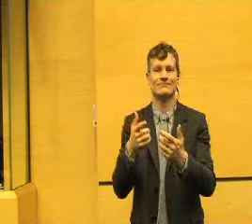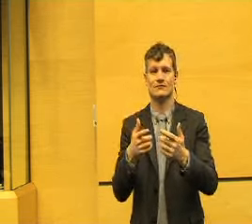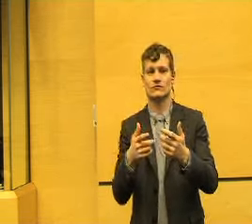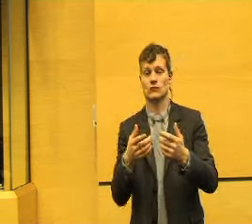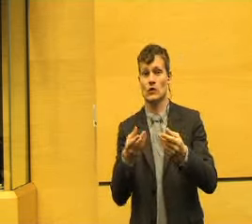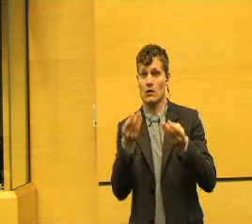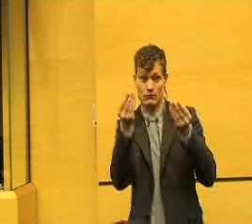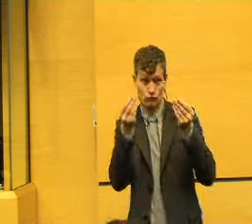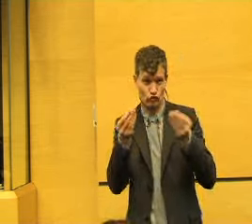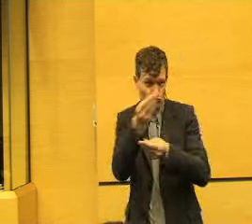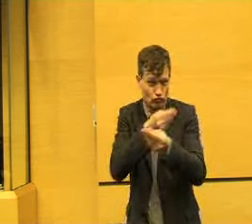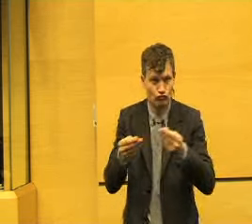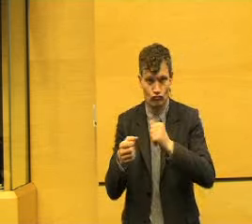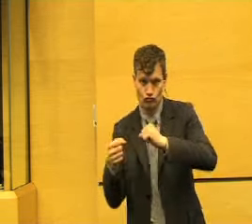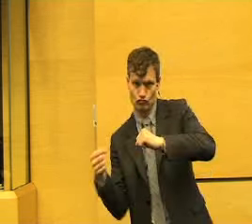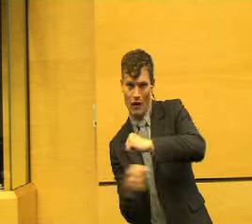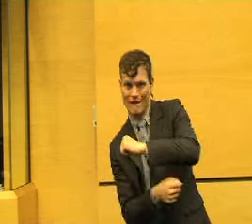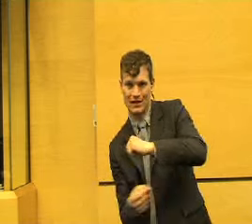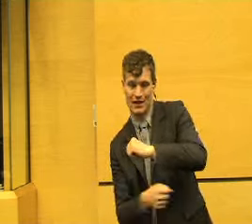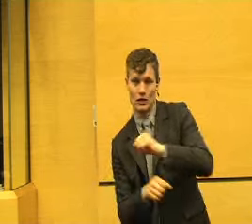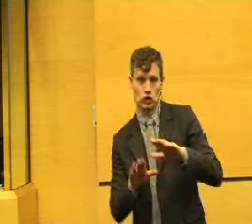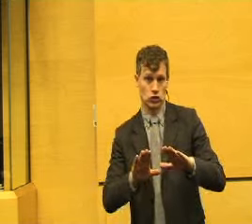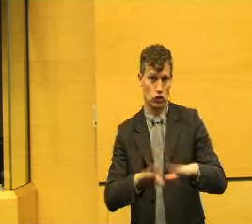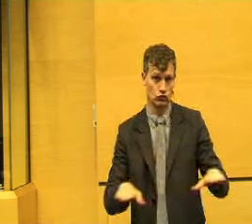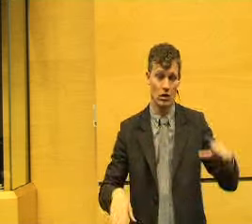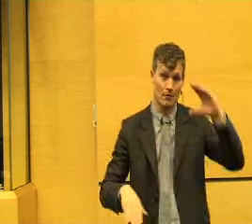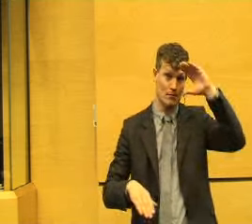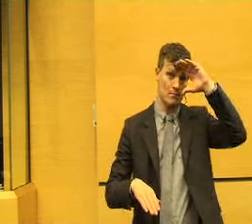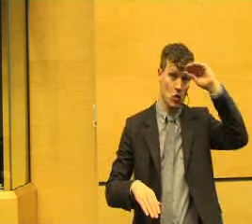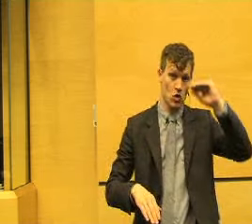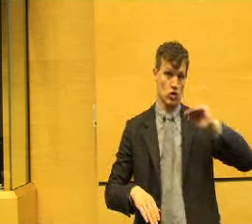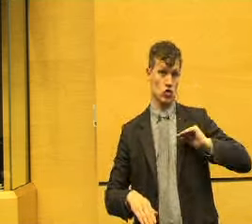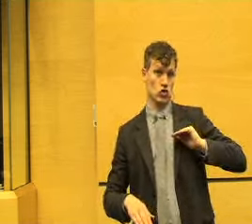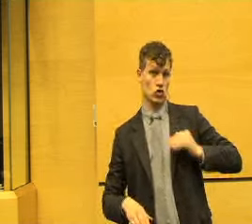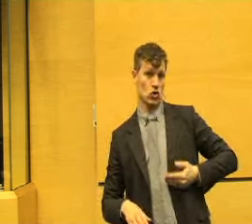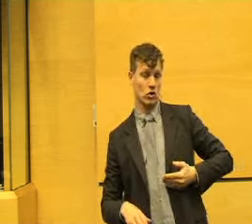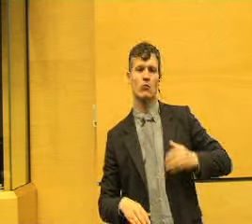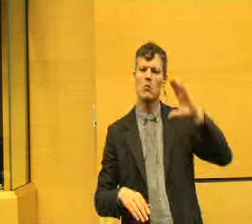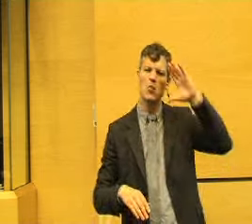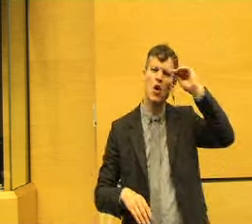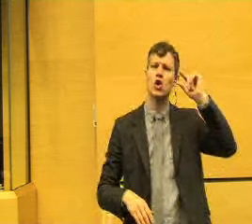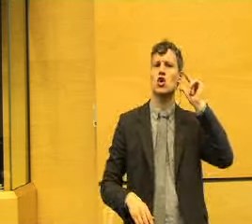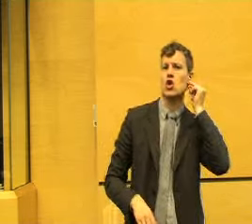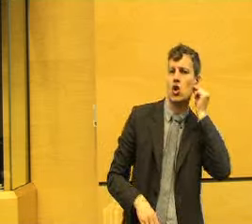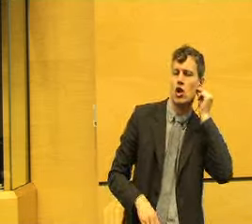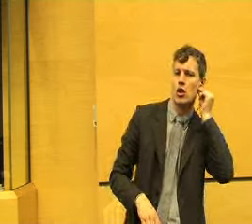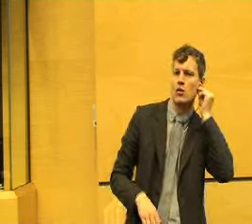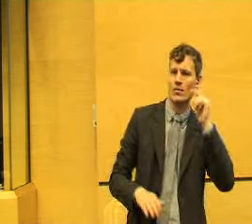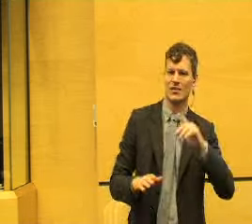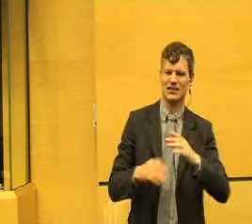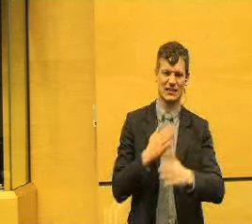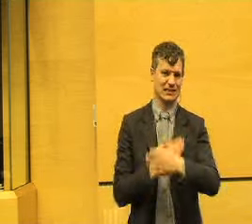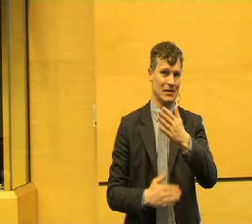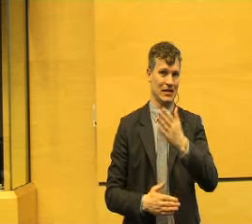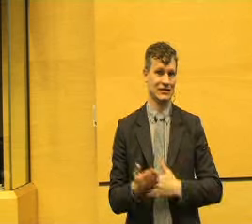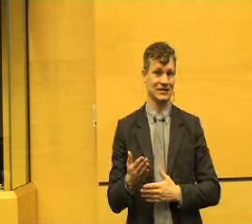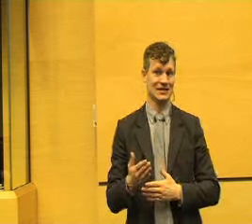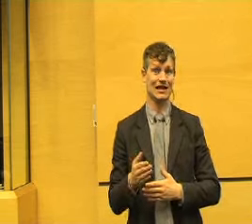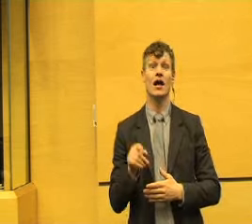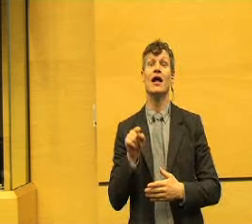trafficking of children, both boys and girls with disabilities, for the purposes of